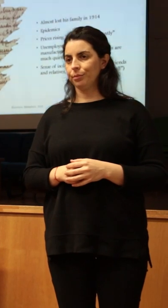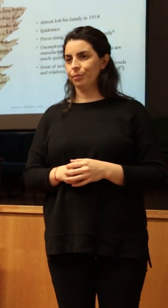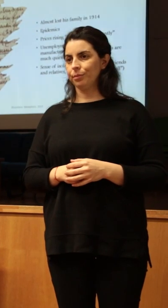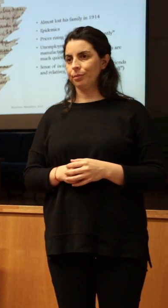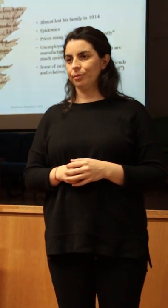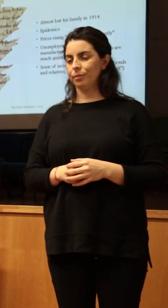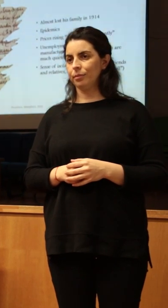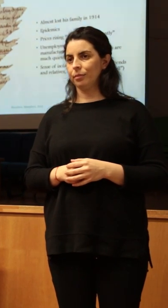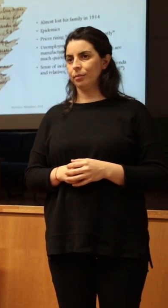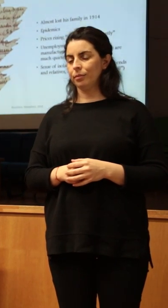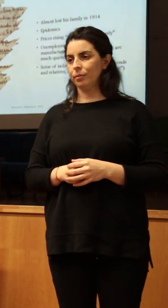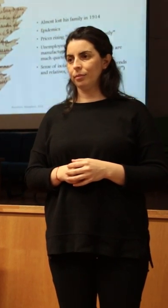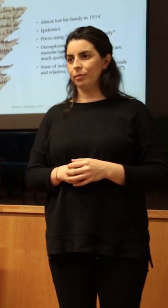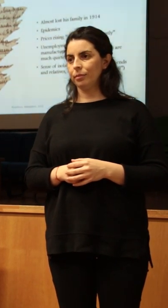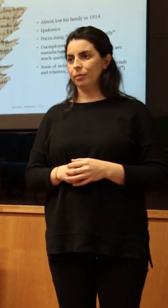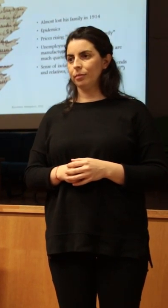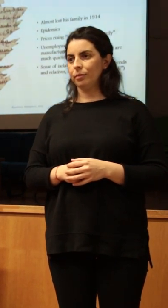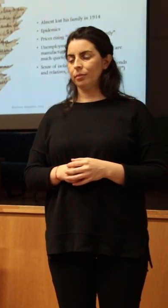them